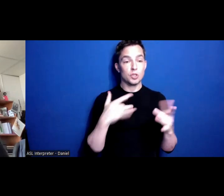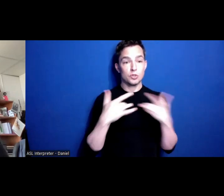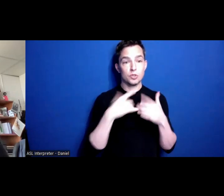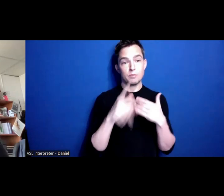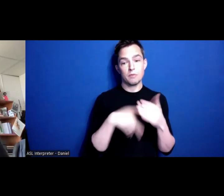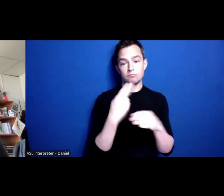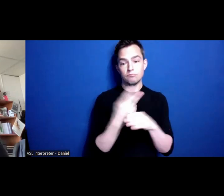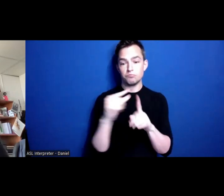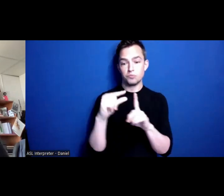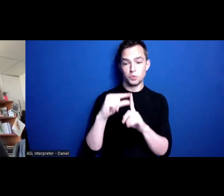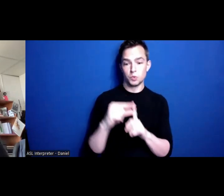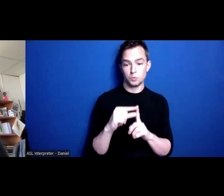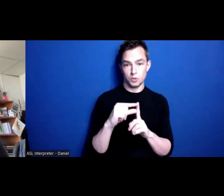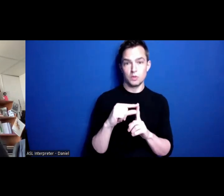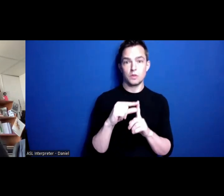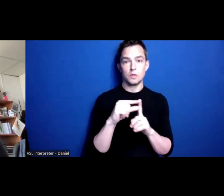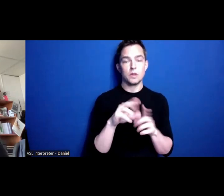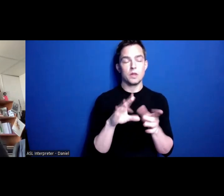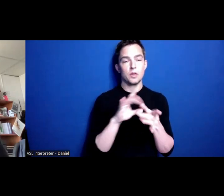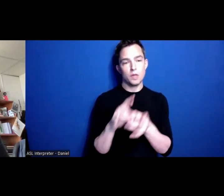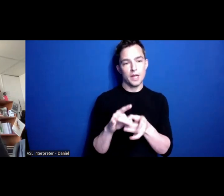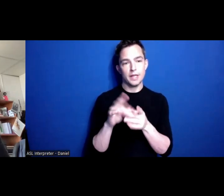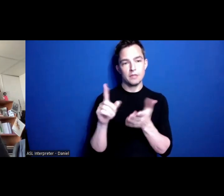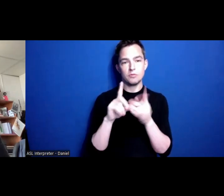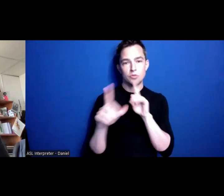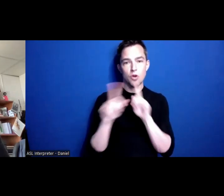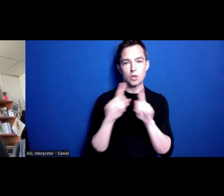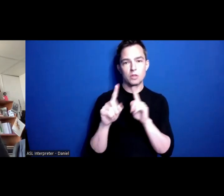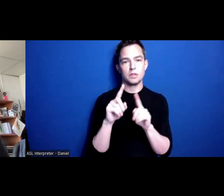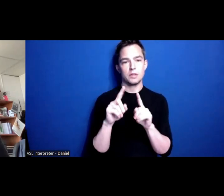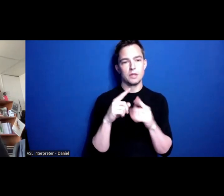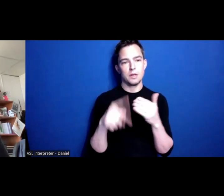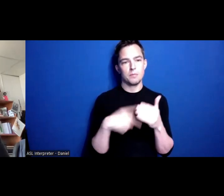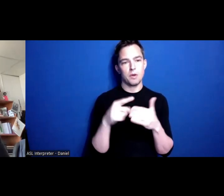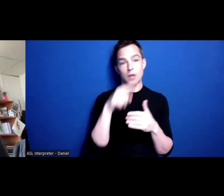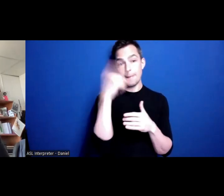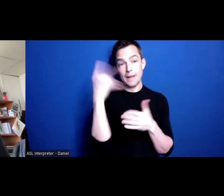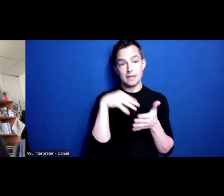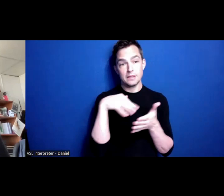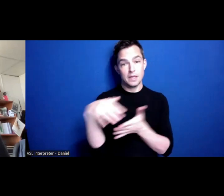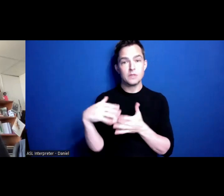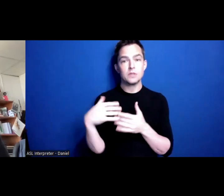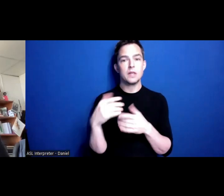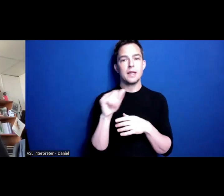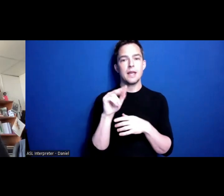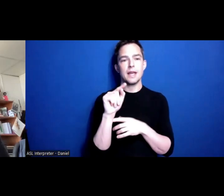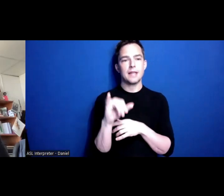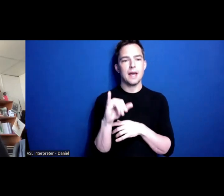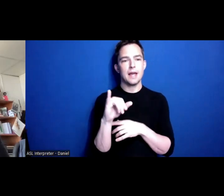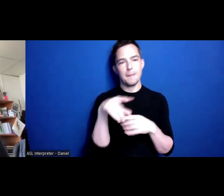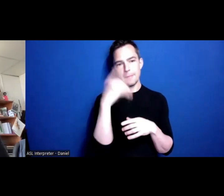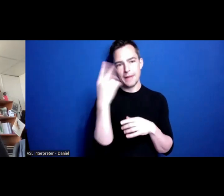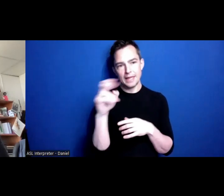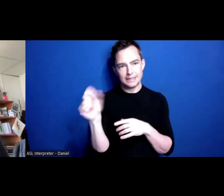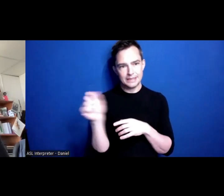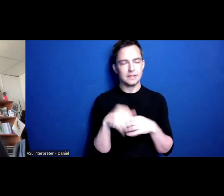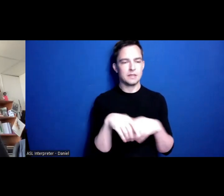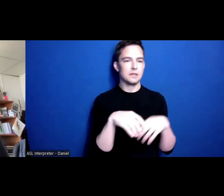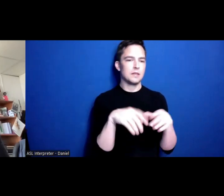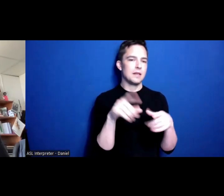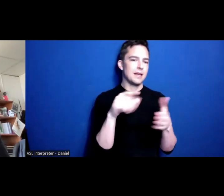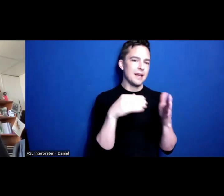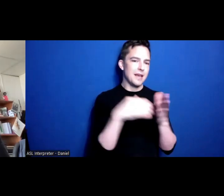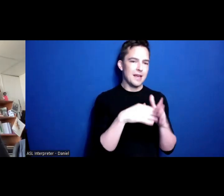of the terms and related discourses of Black studies, anti-Blackness, Black radicalism,